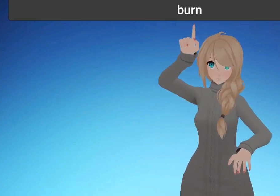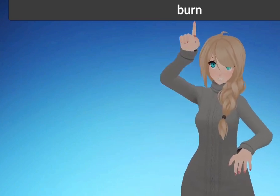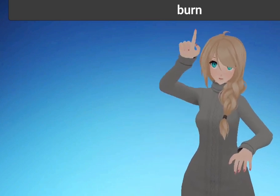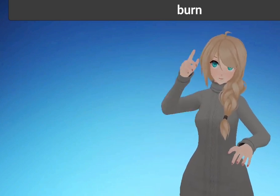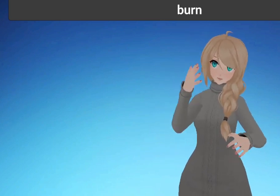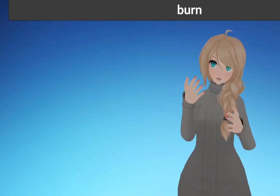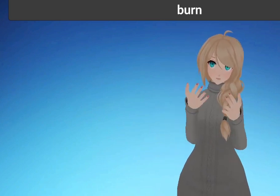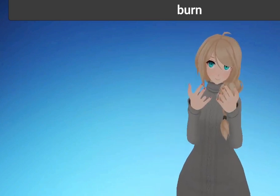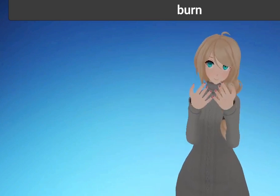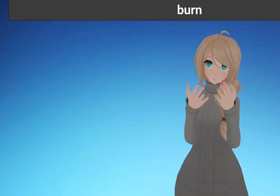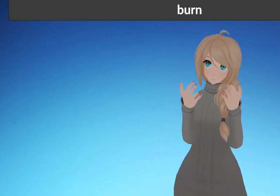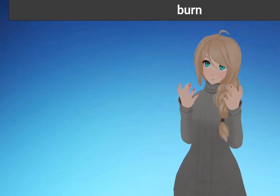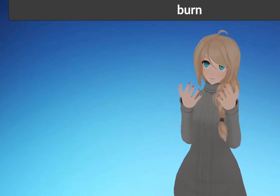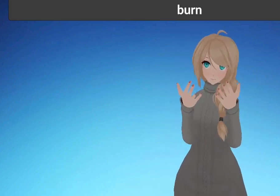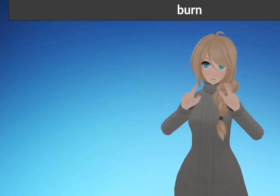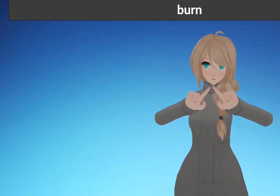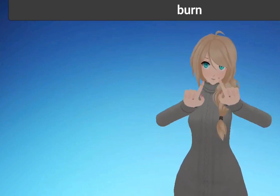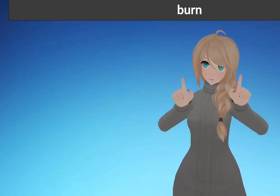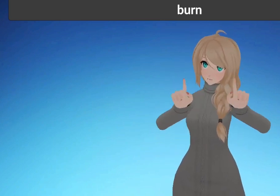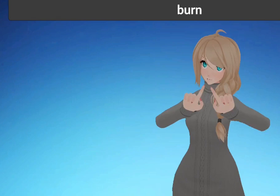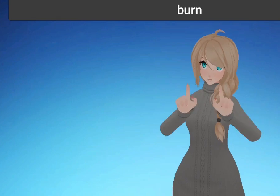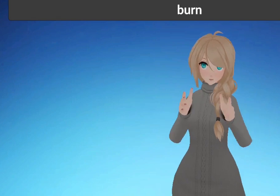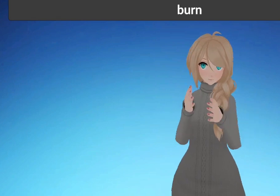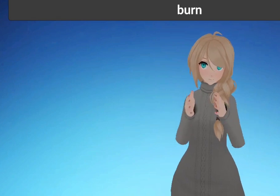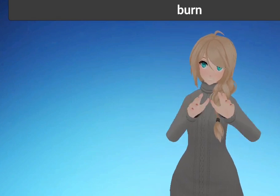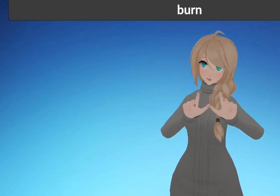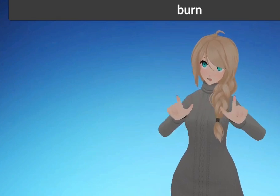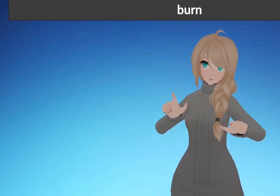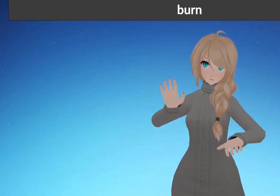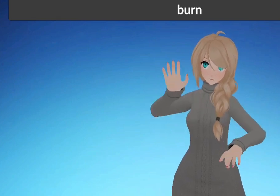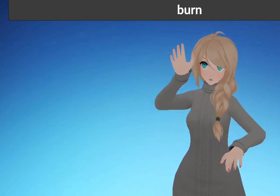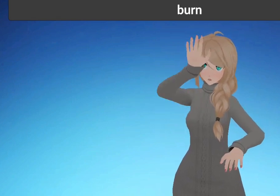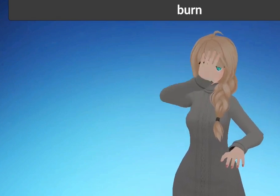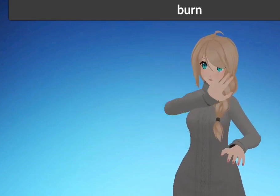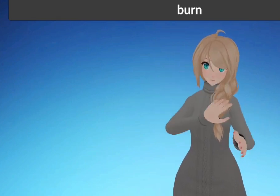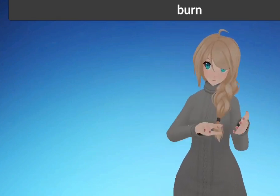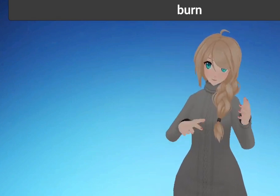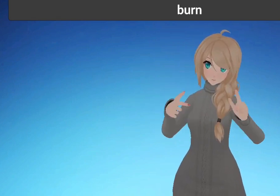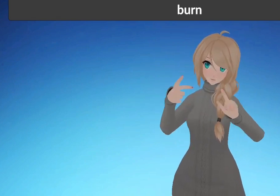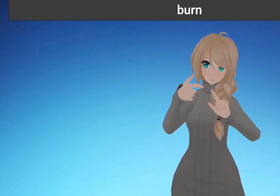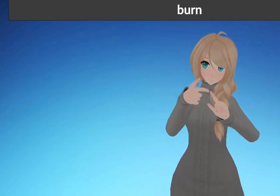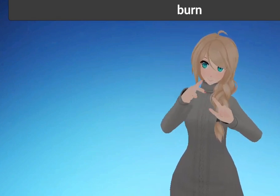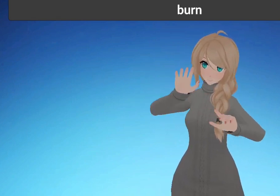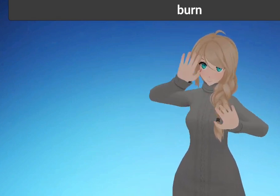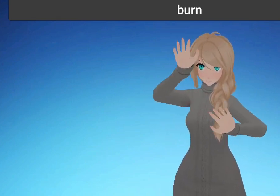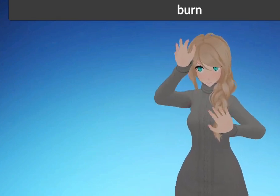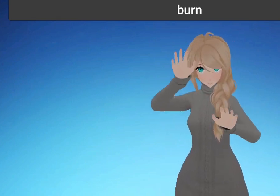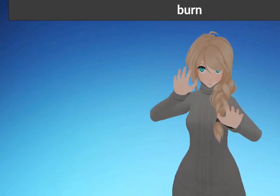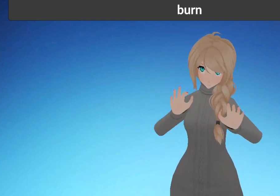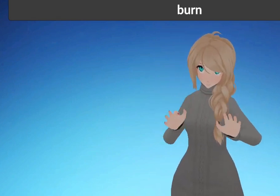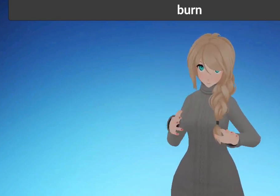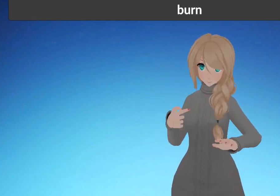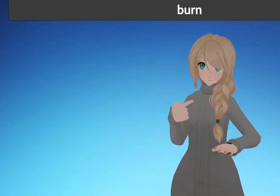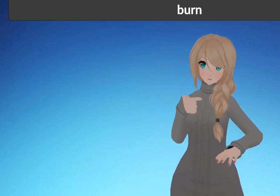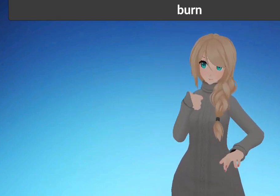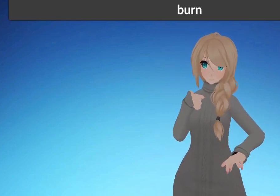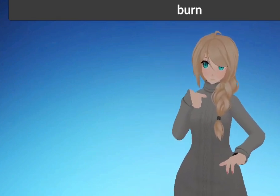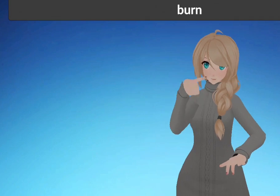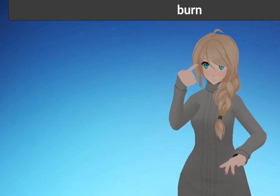This one had many different sound numbers over UK. So for